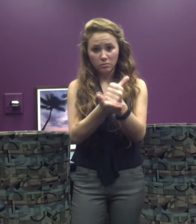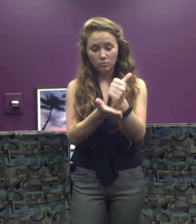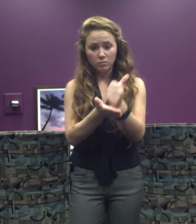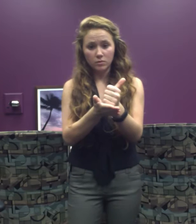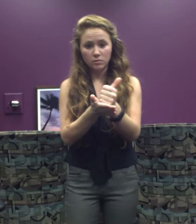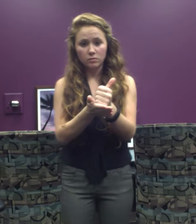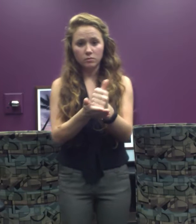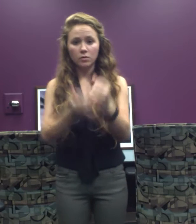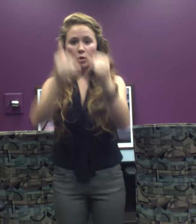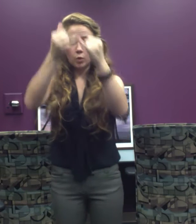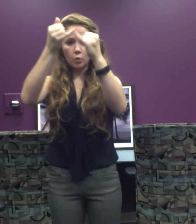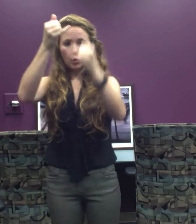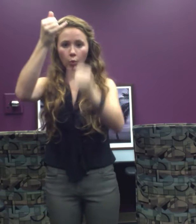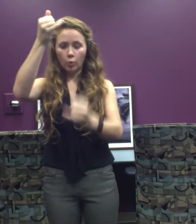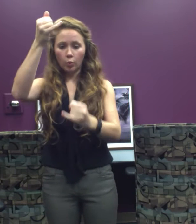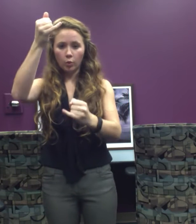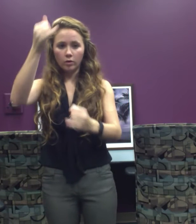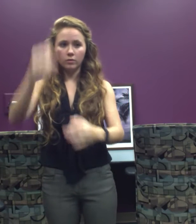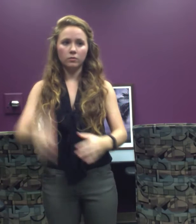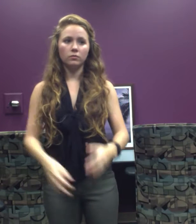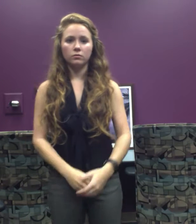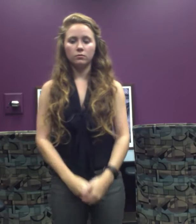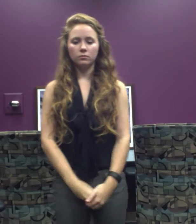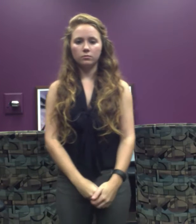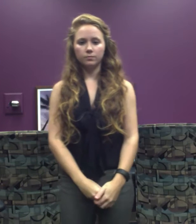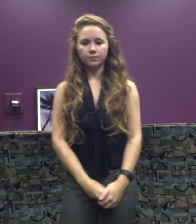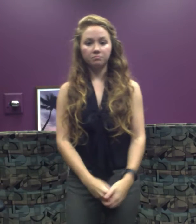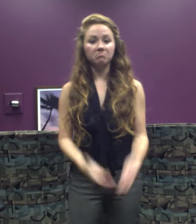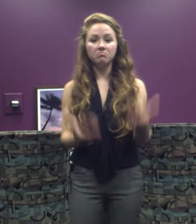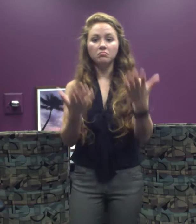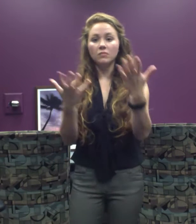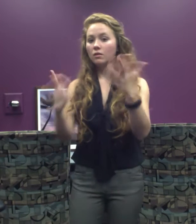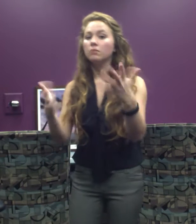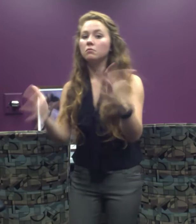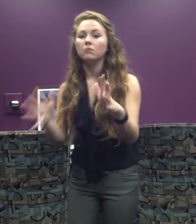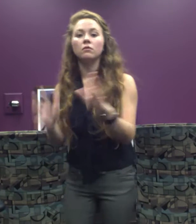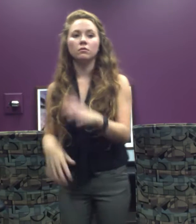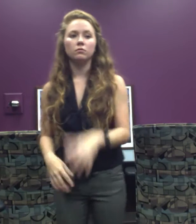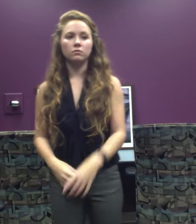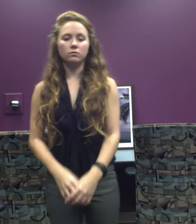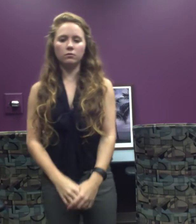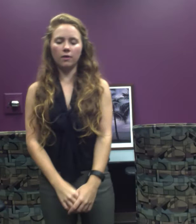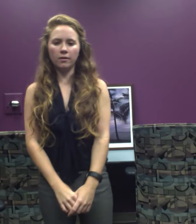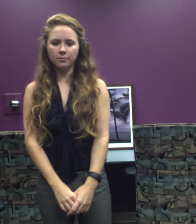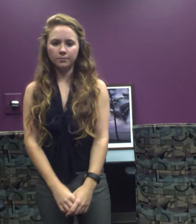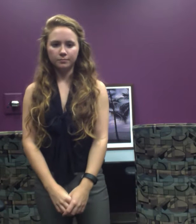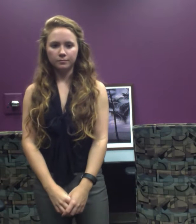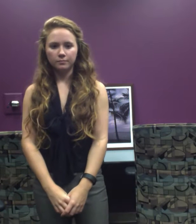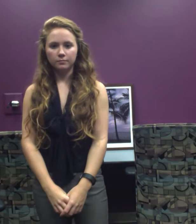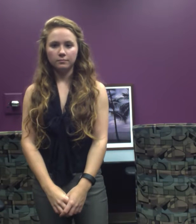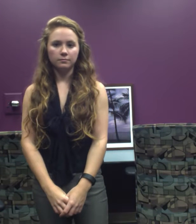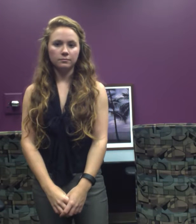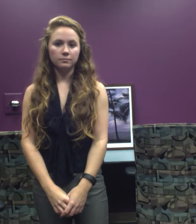Okay. Has everyone done that? All 3 squares now have a line coming down from